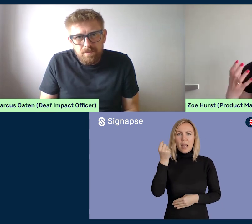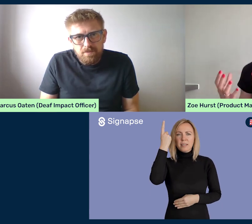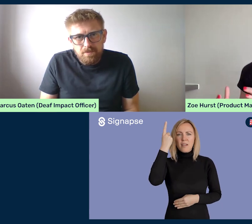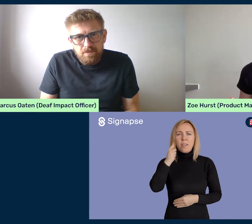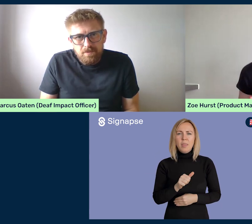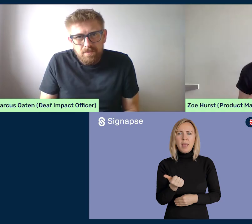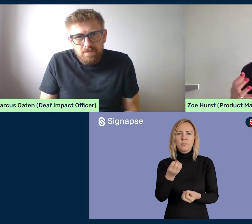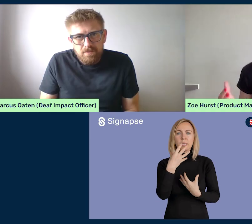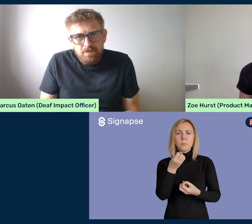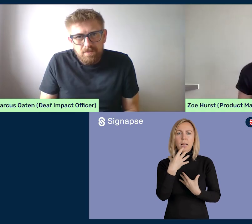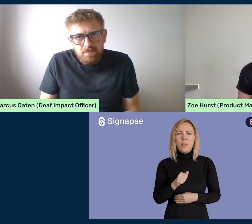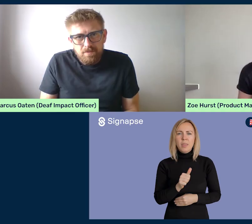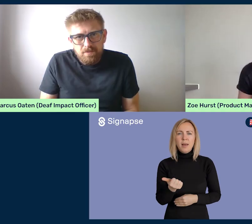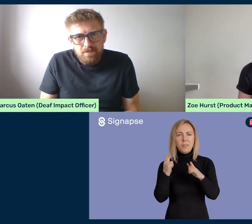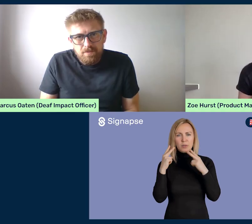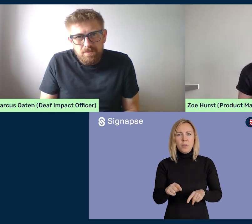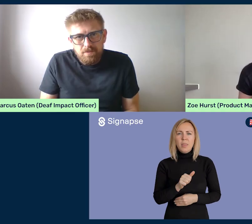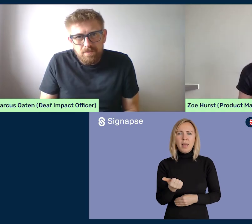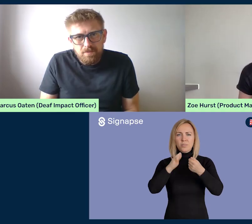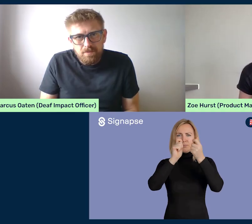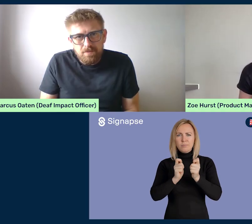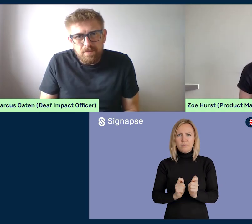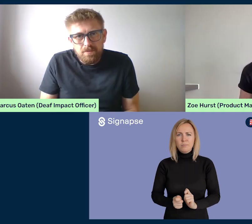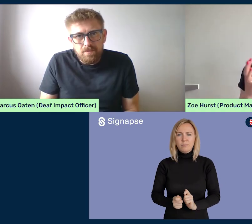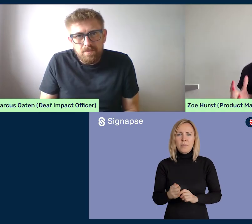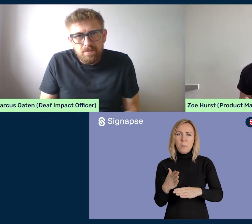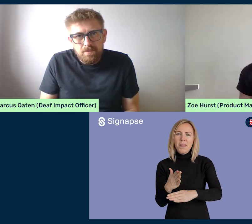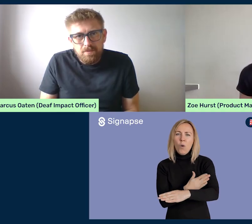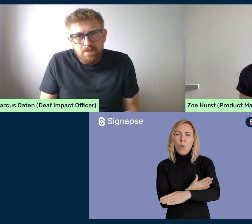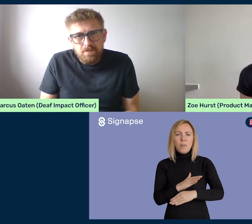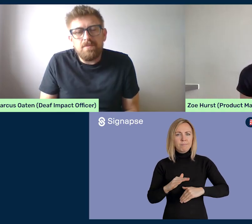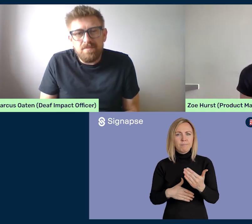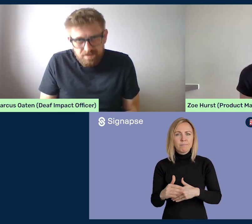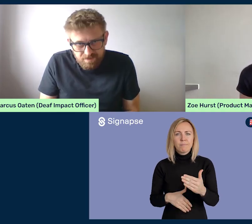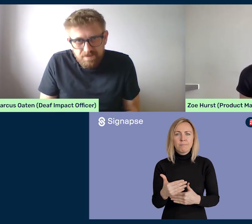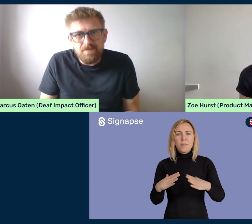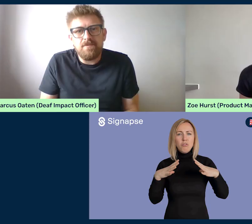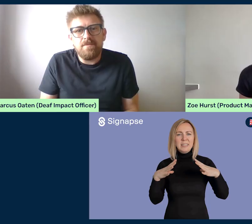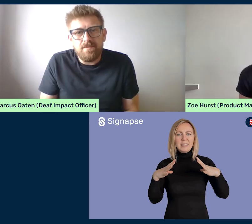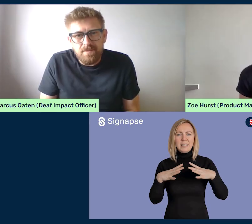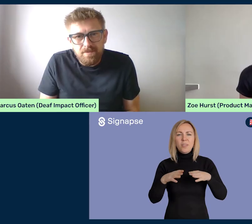feedback, we make the changes before we launch or go through to anything. It's that continuous loop.